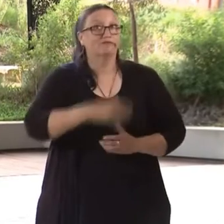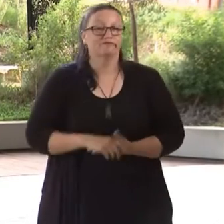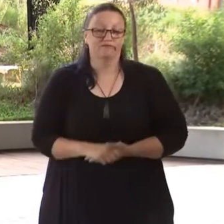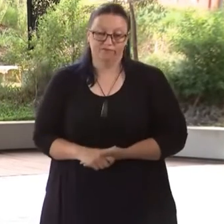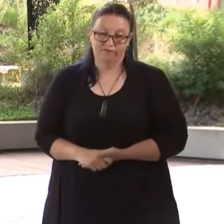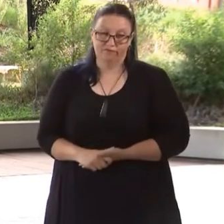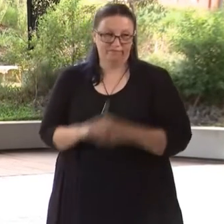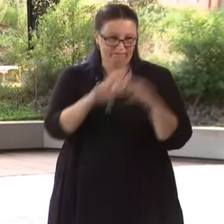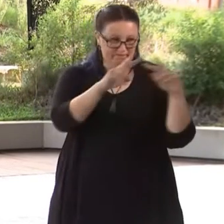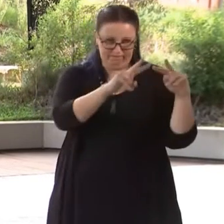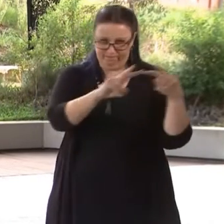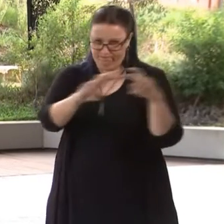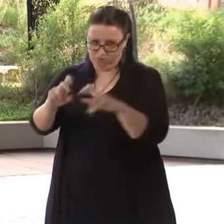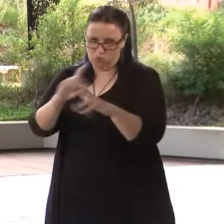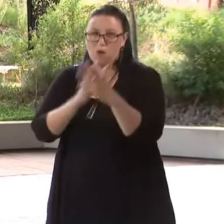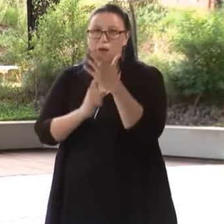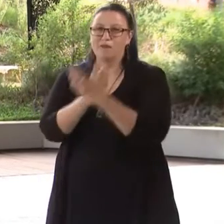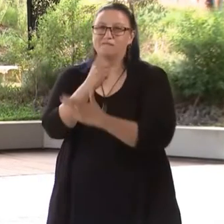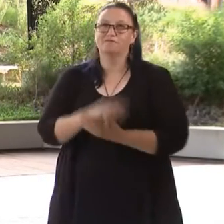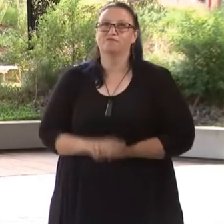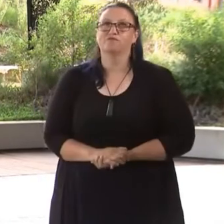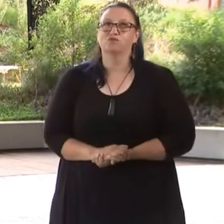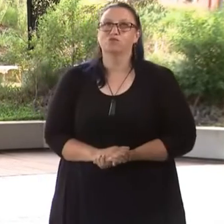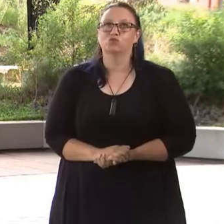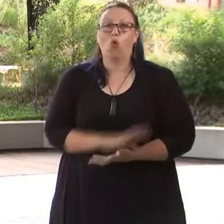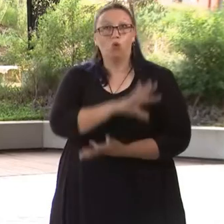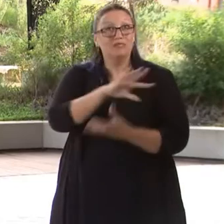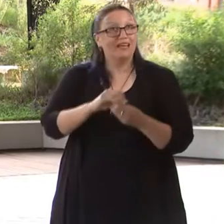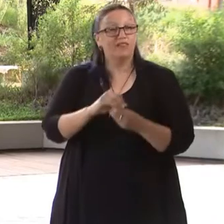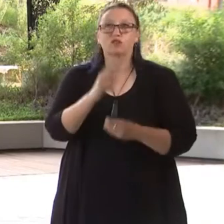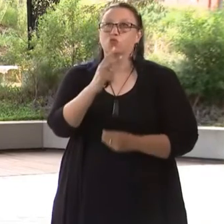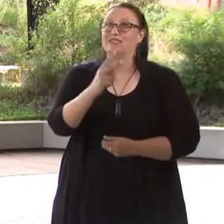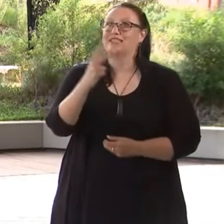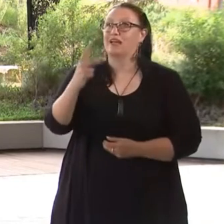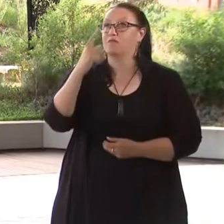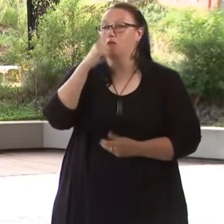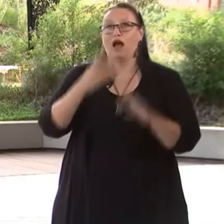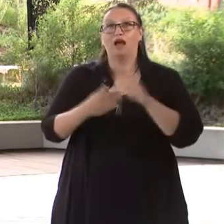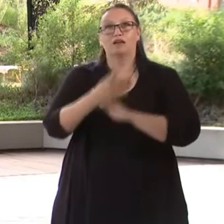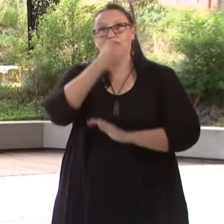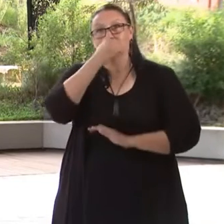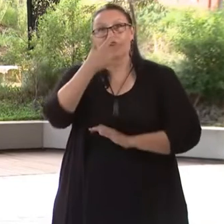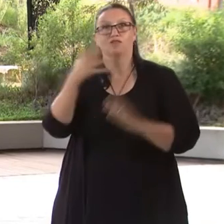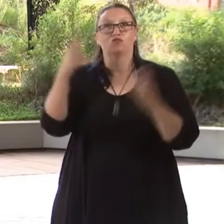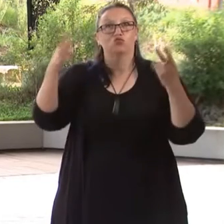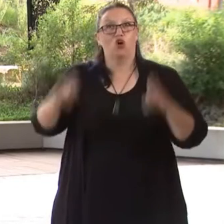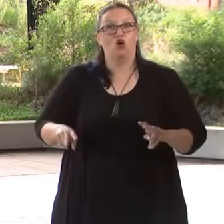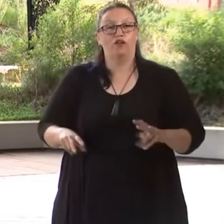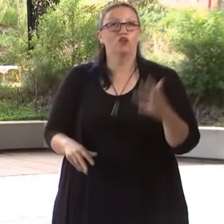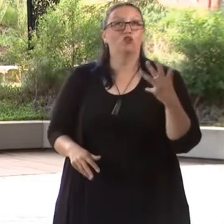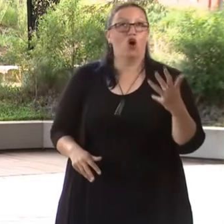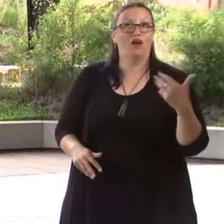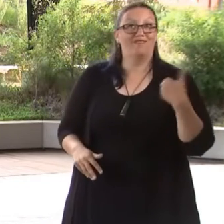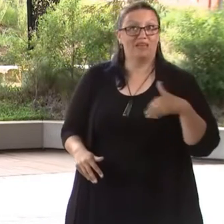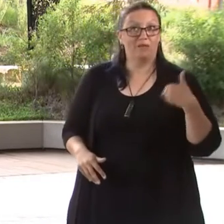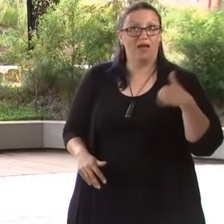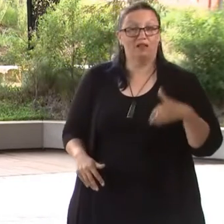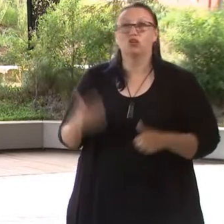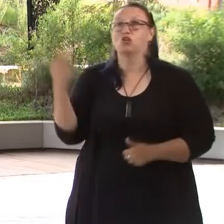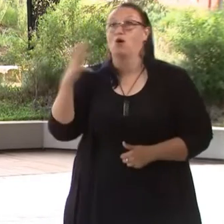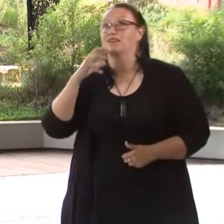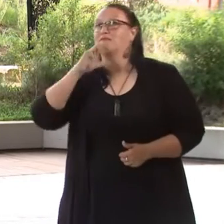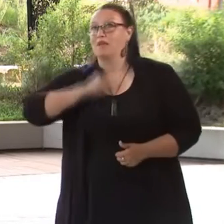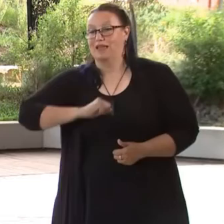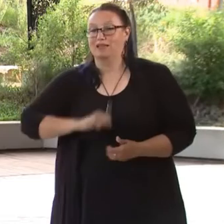age. So in summary, there were 28 deaths in that period, 9 females and